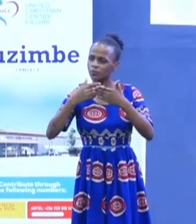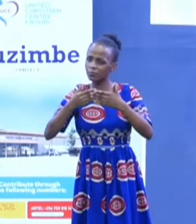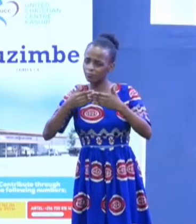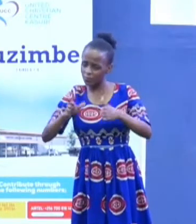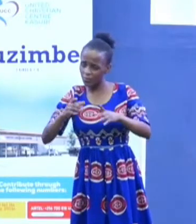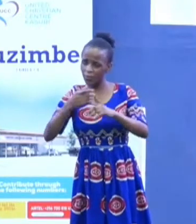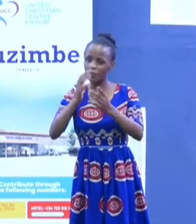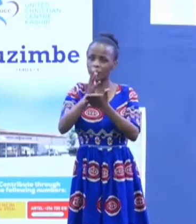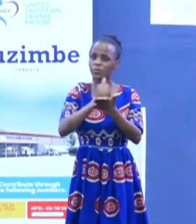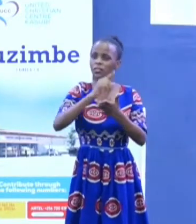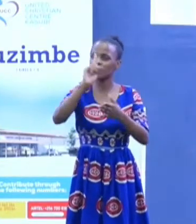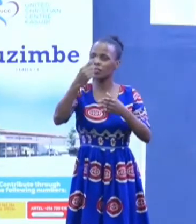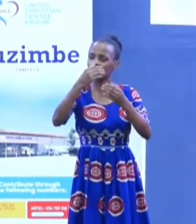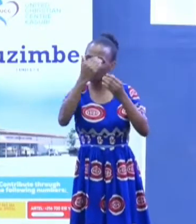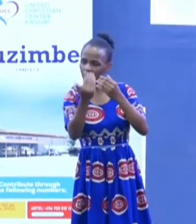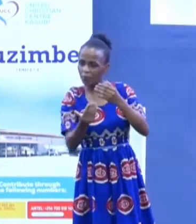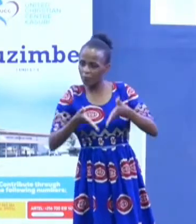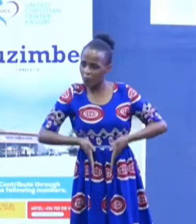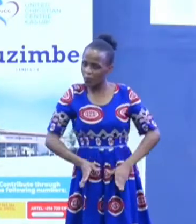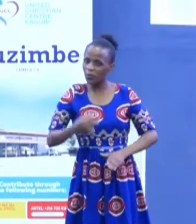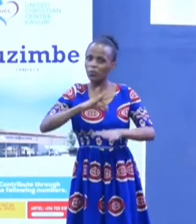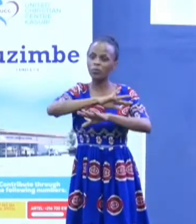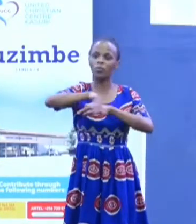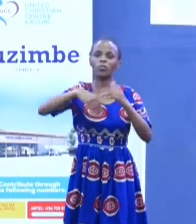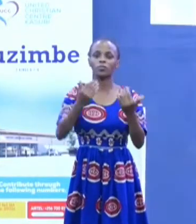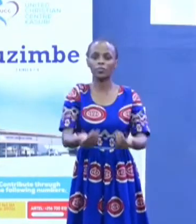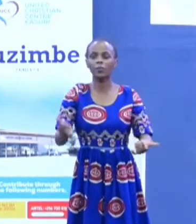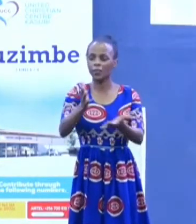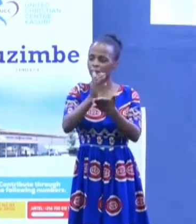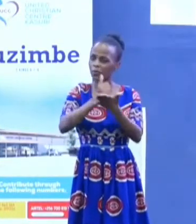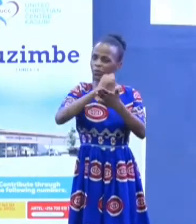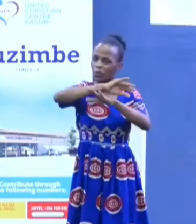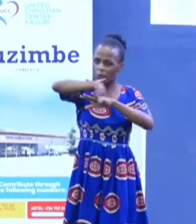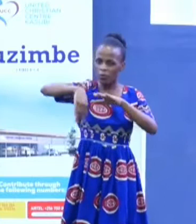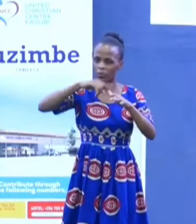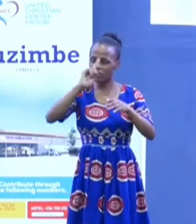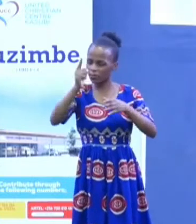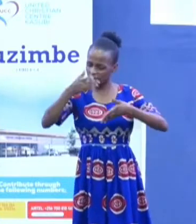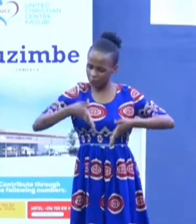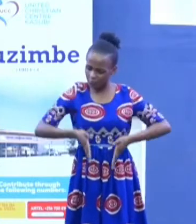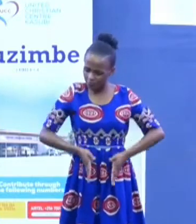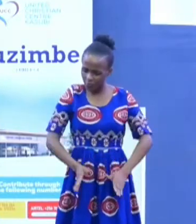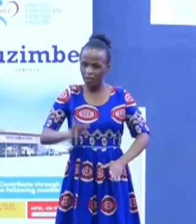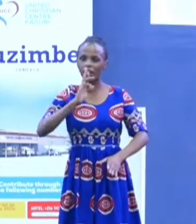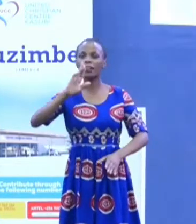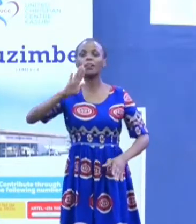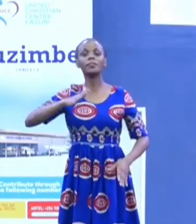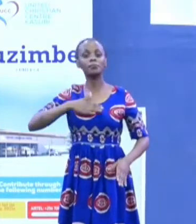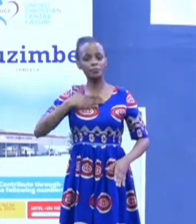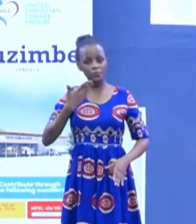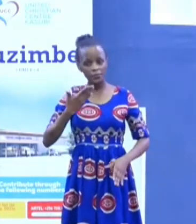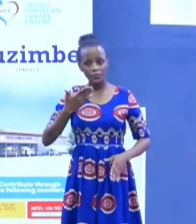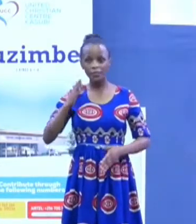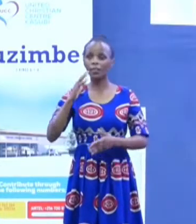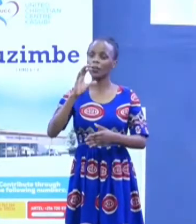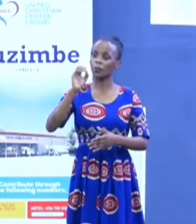bebabereberye kubana ba Isirayiri bonna kubanga ababereberye bonna mubana ba Isirayiri bange obanga